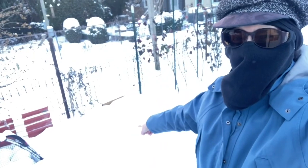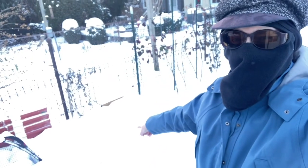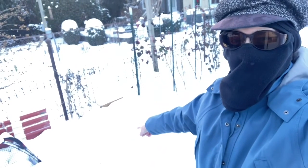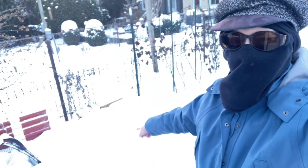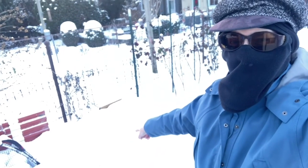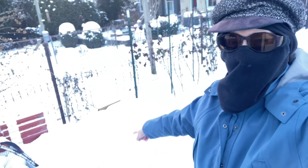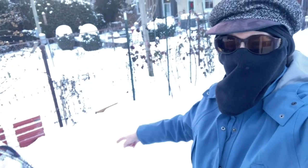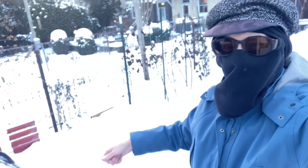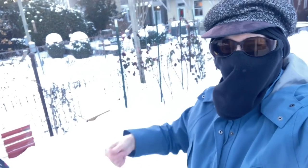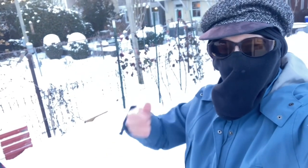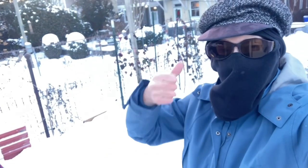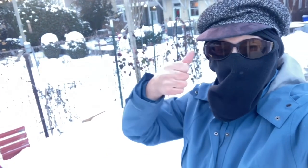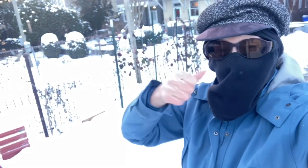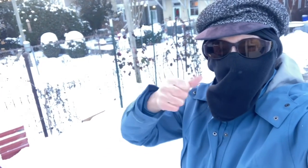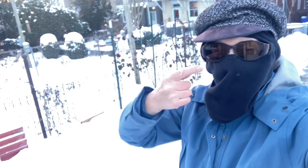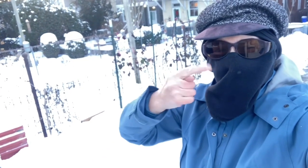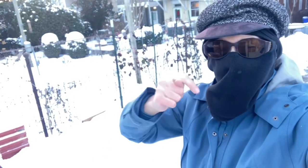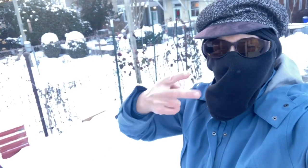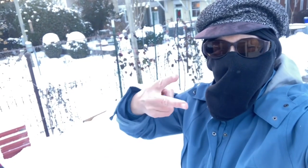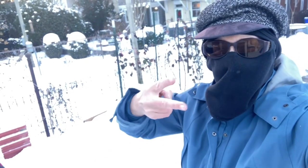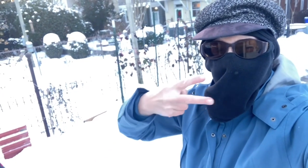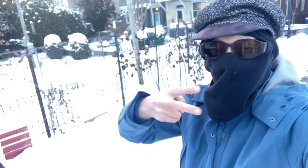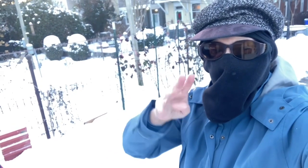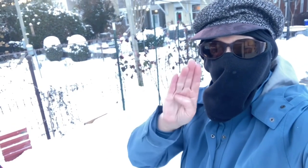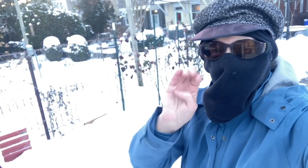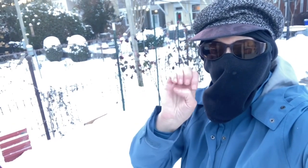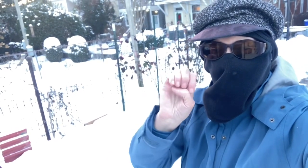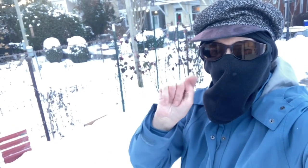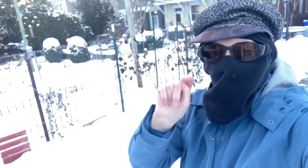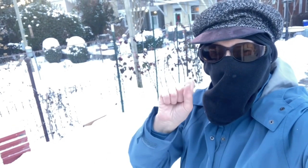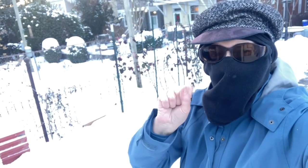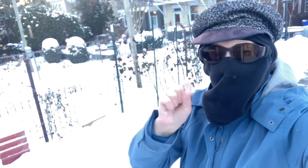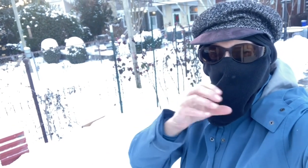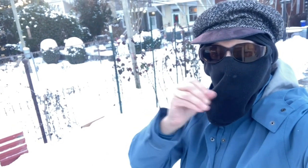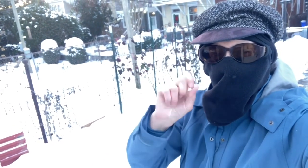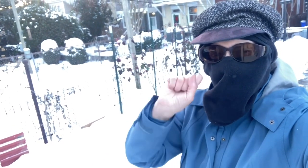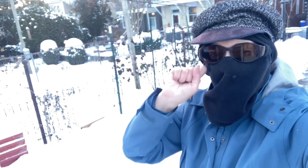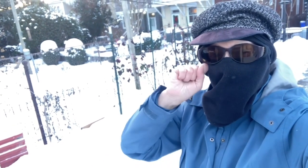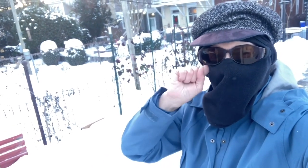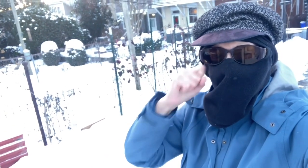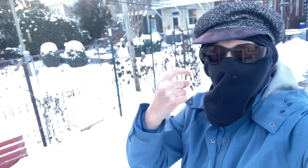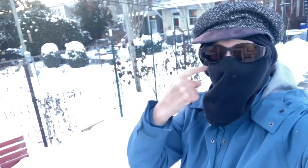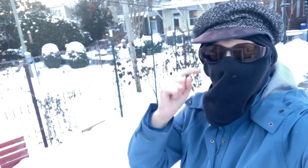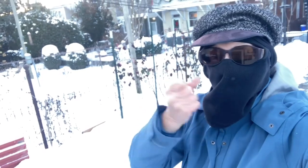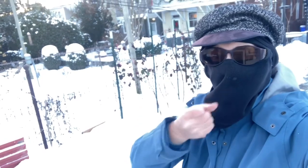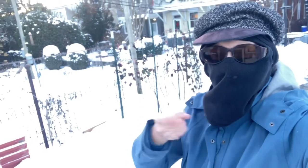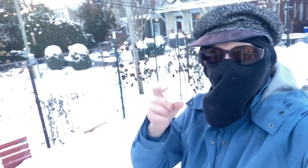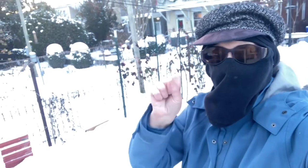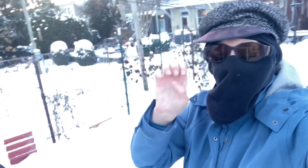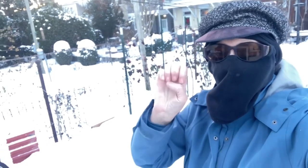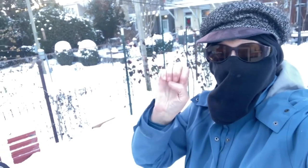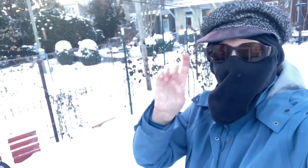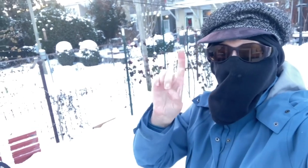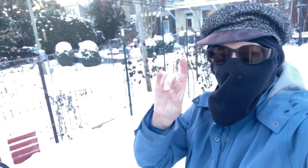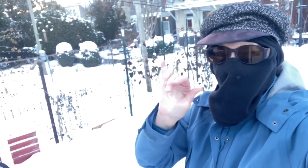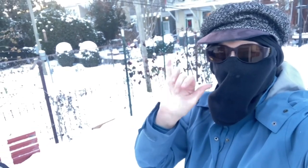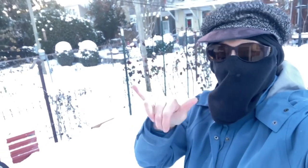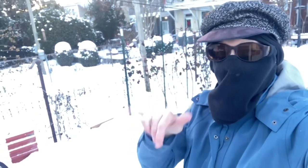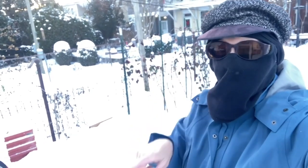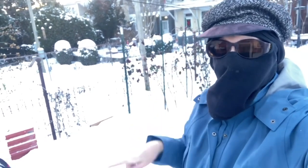in the ground under here. And remember, we're trying to save beets and onions for seeds for